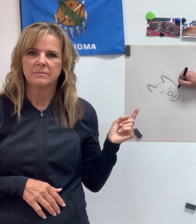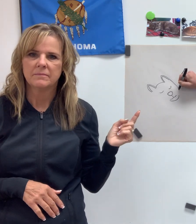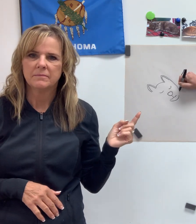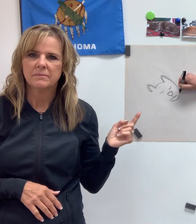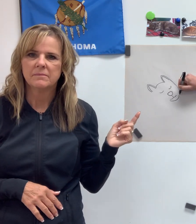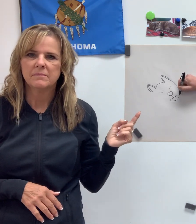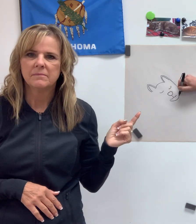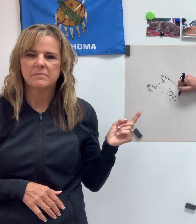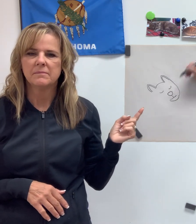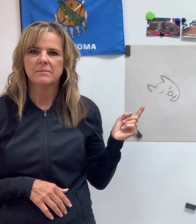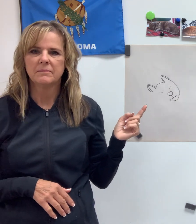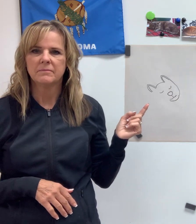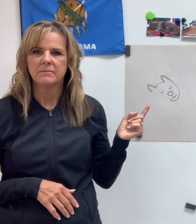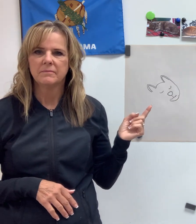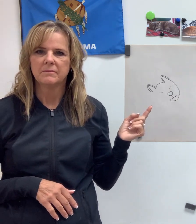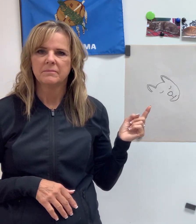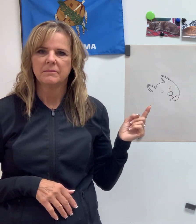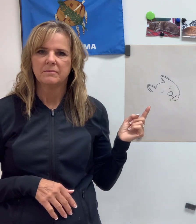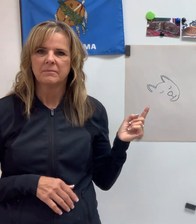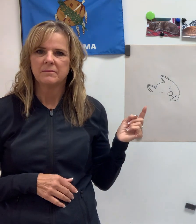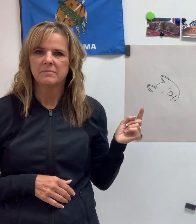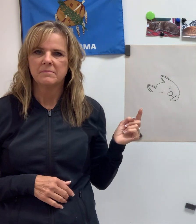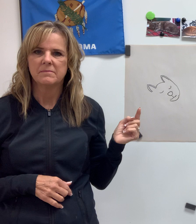make it curve down and touch that chin.